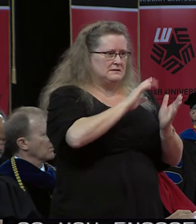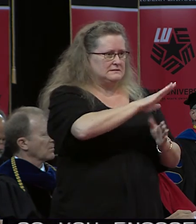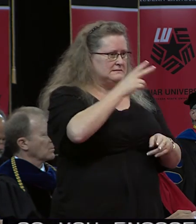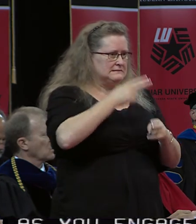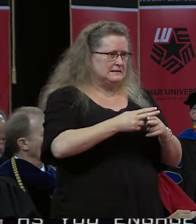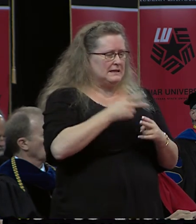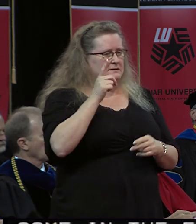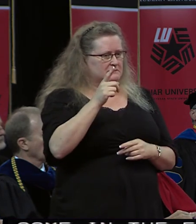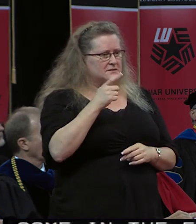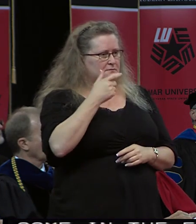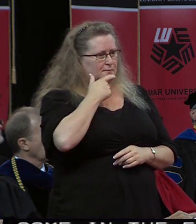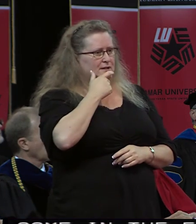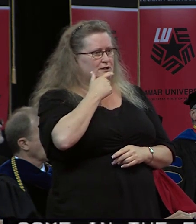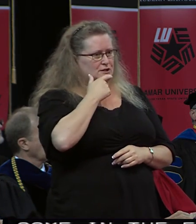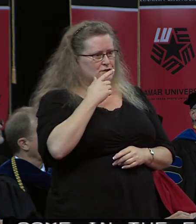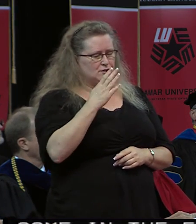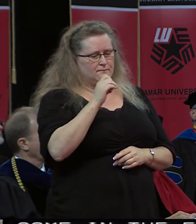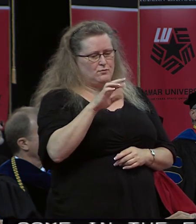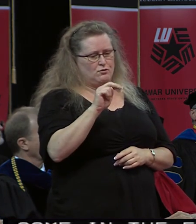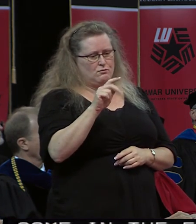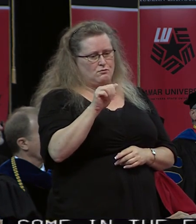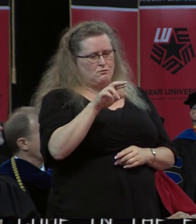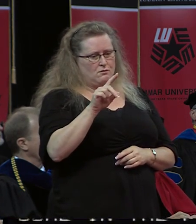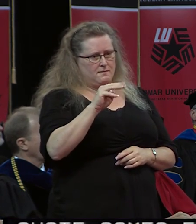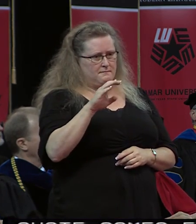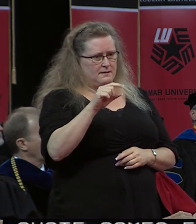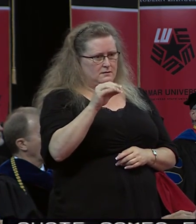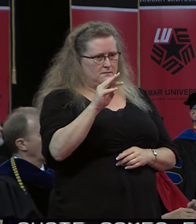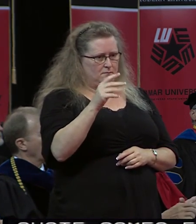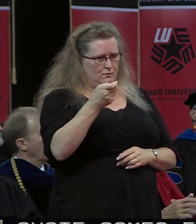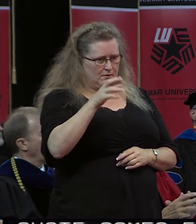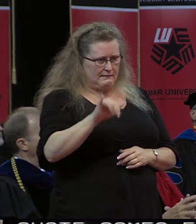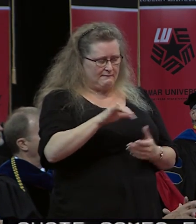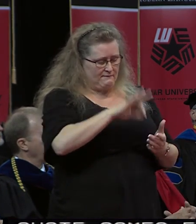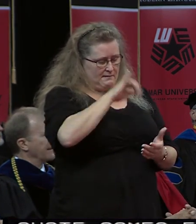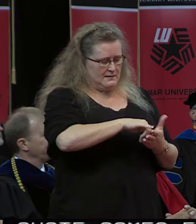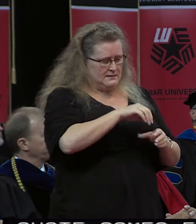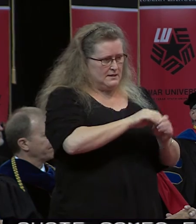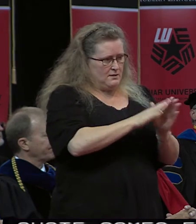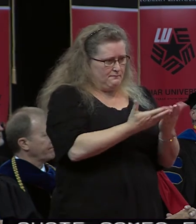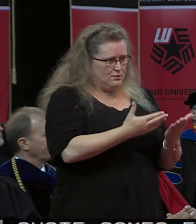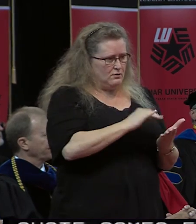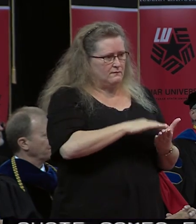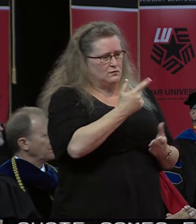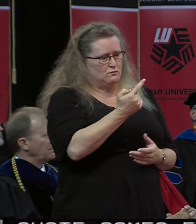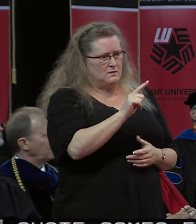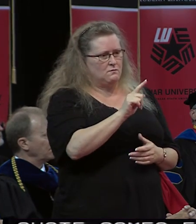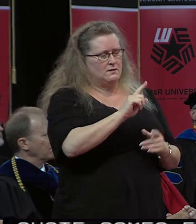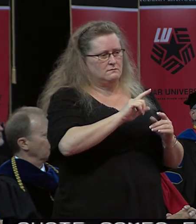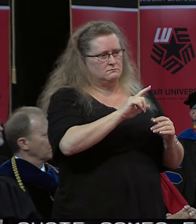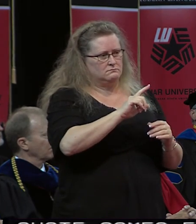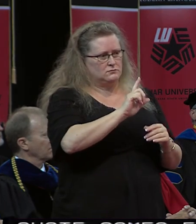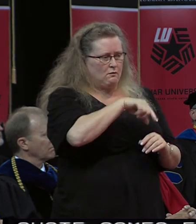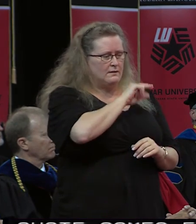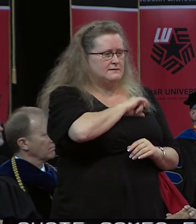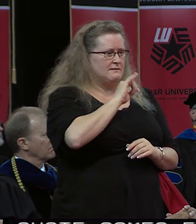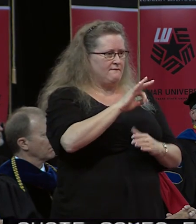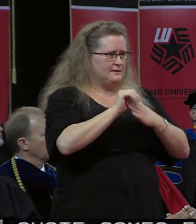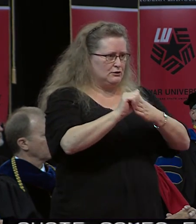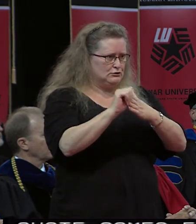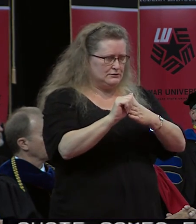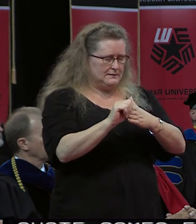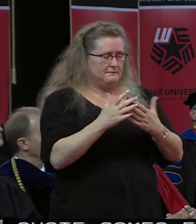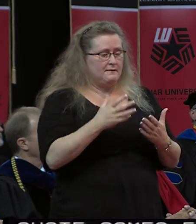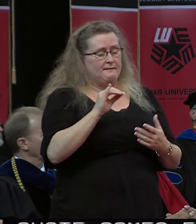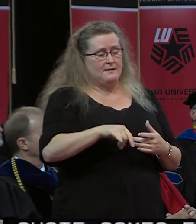marshal named Bernard Montgomery. Found this in a book called The 21 Indispensable Qualities of Leadership.